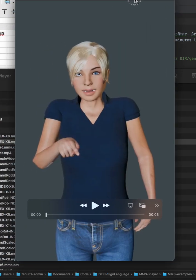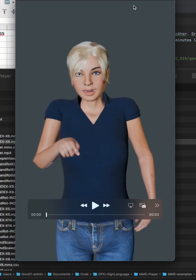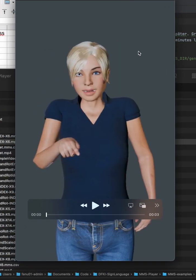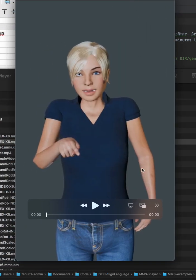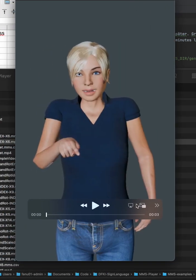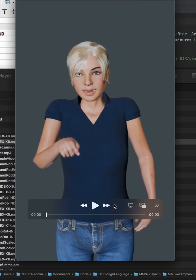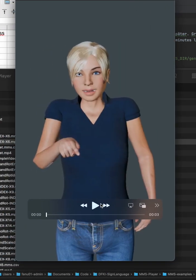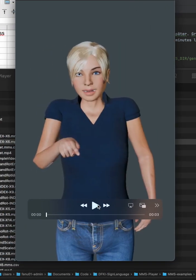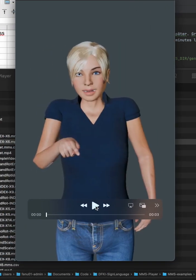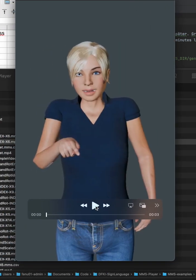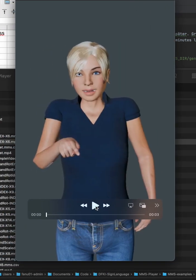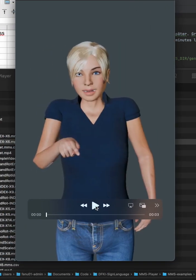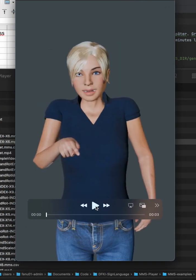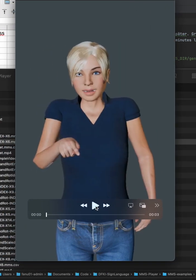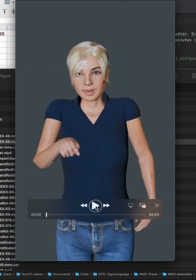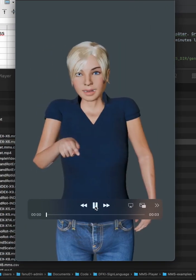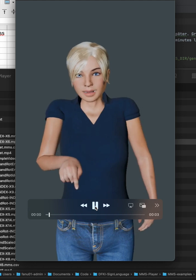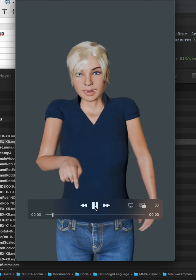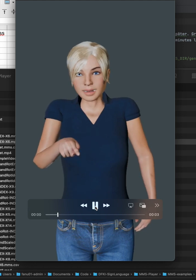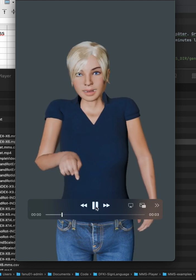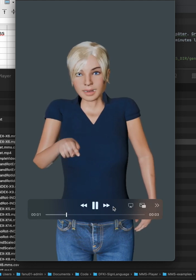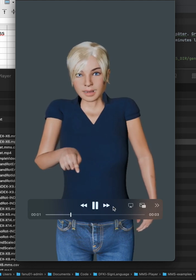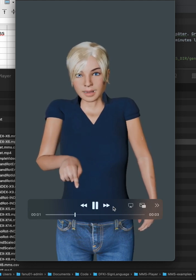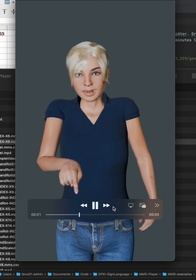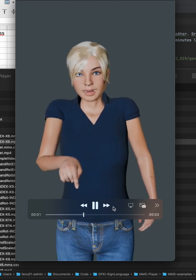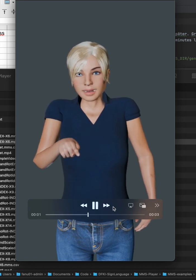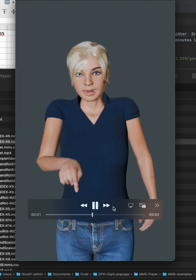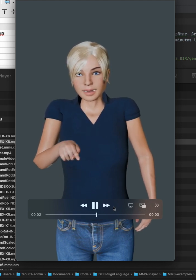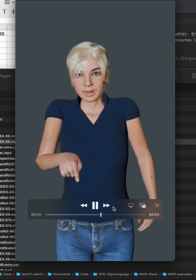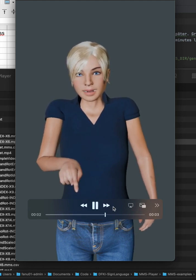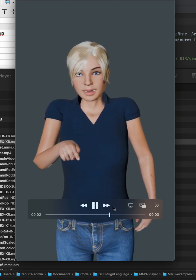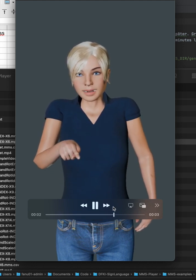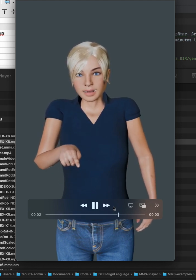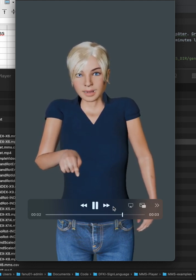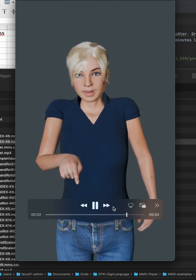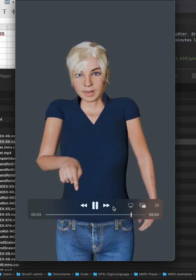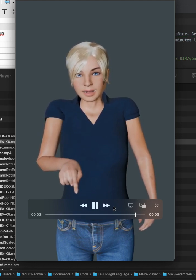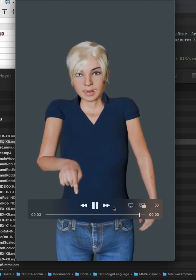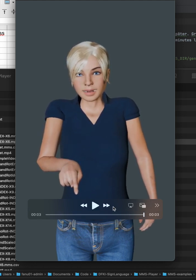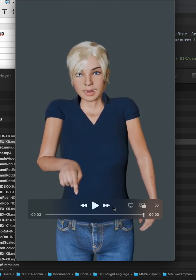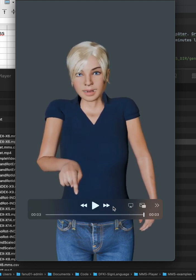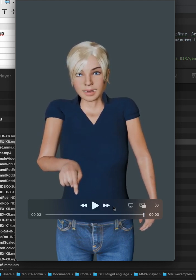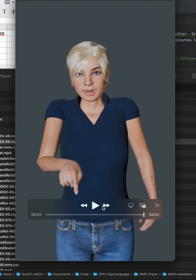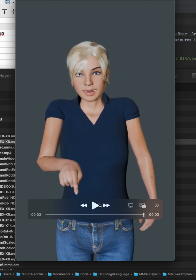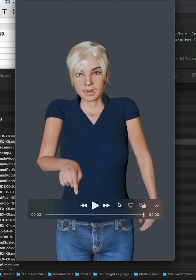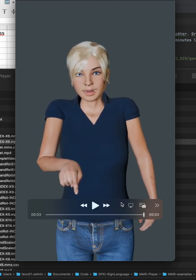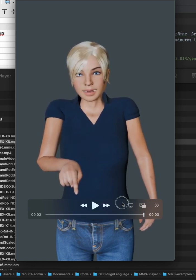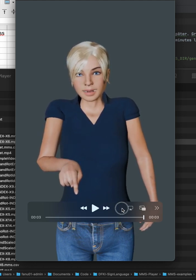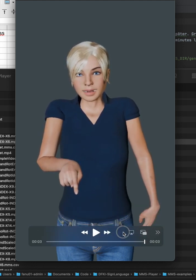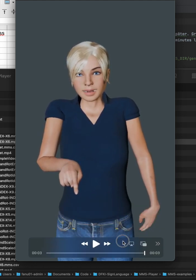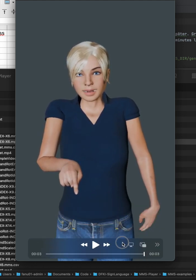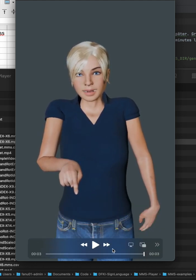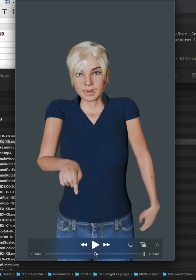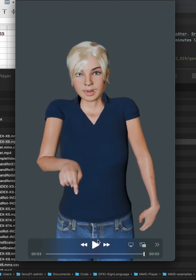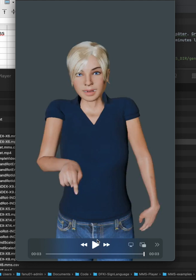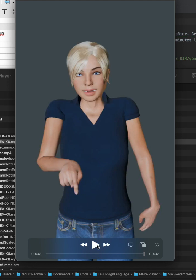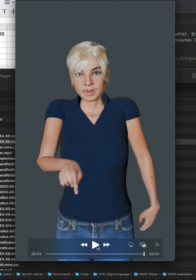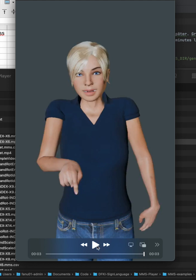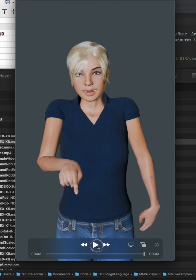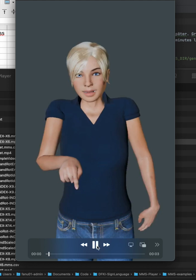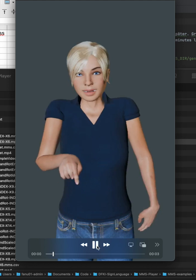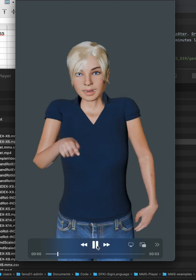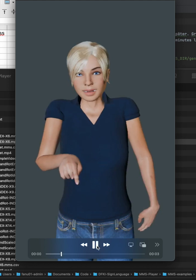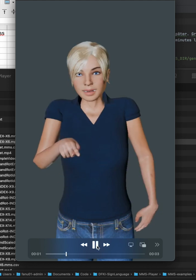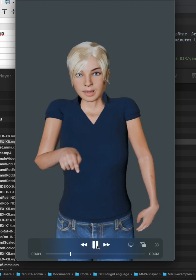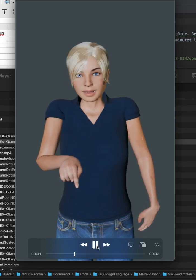is what you get. 1, 2, 3 times, 1, 2, 3 times is the same sign for index,